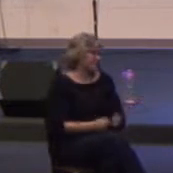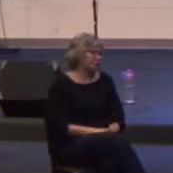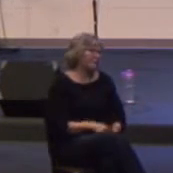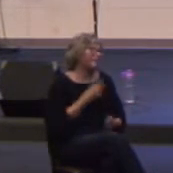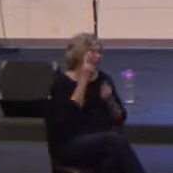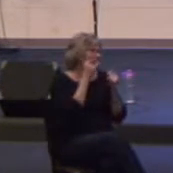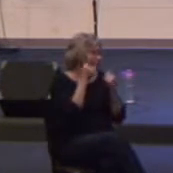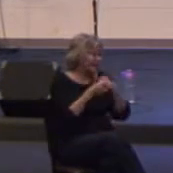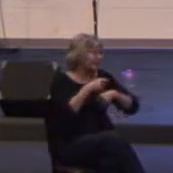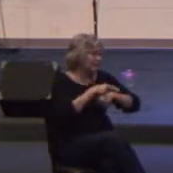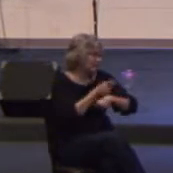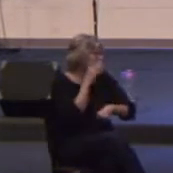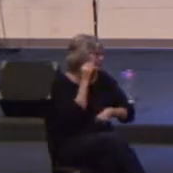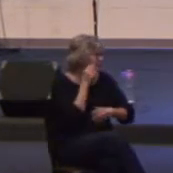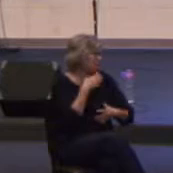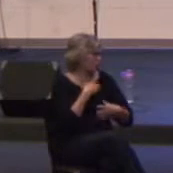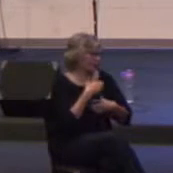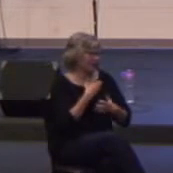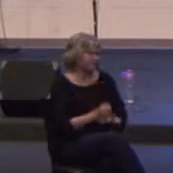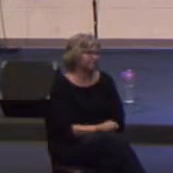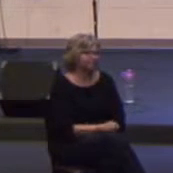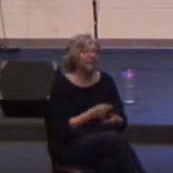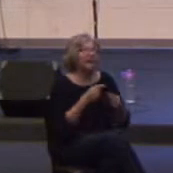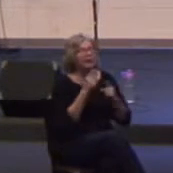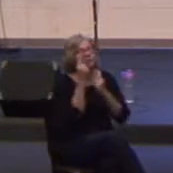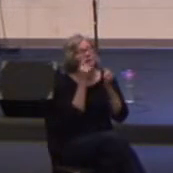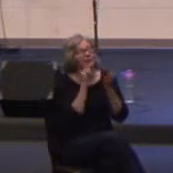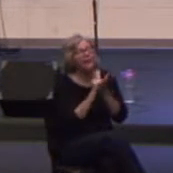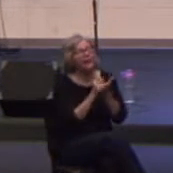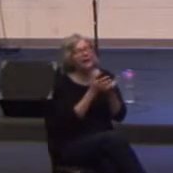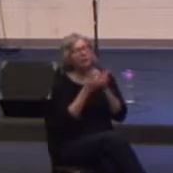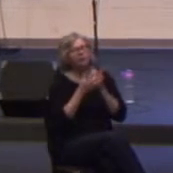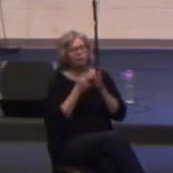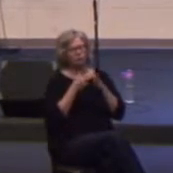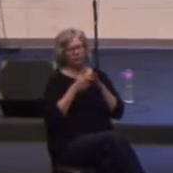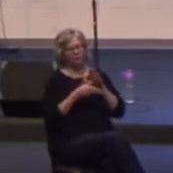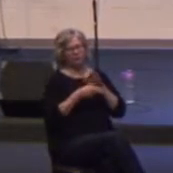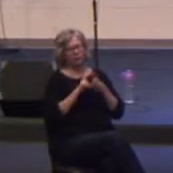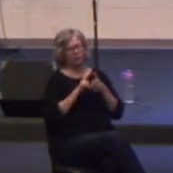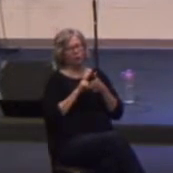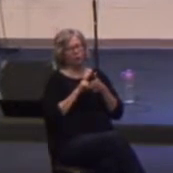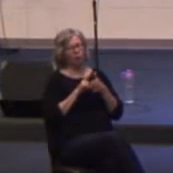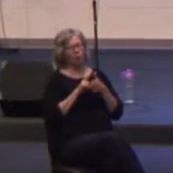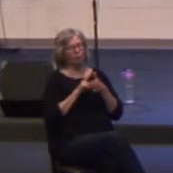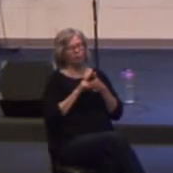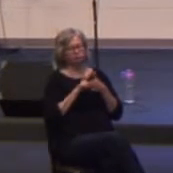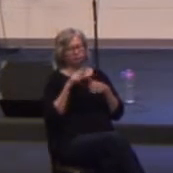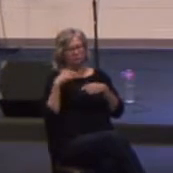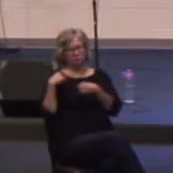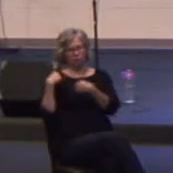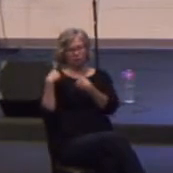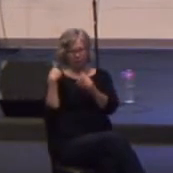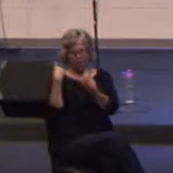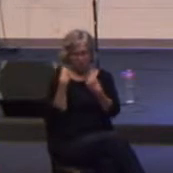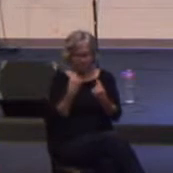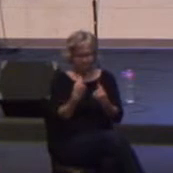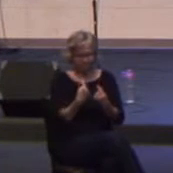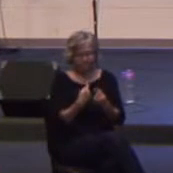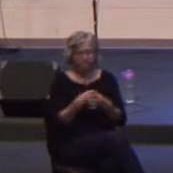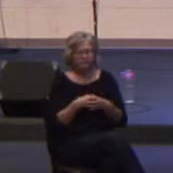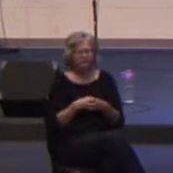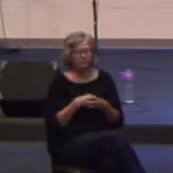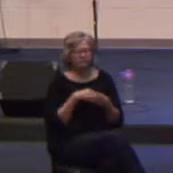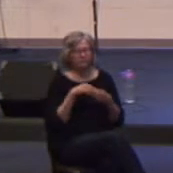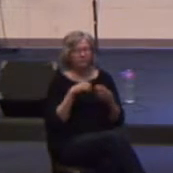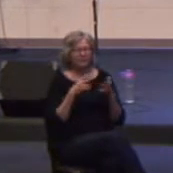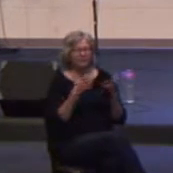grumbling? And as you think about that, I want to briefly review where we've been so far in this series. And actually,